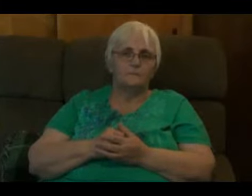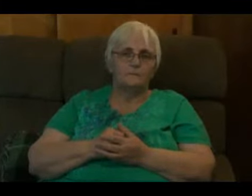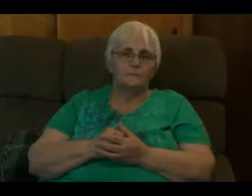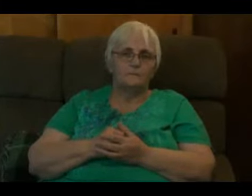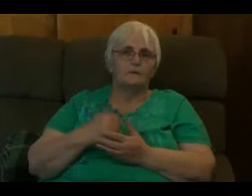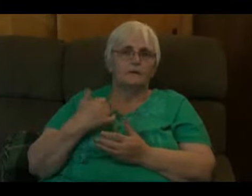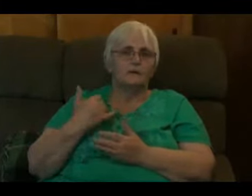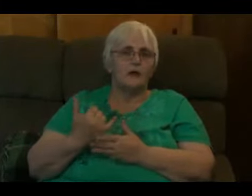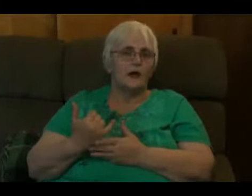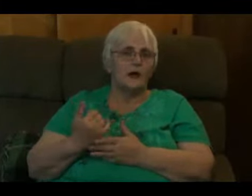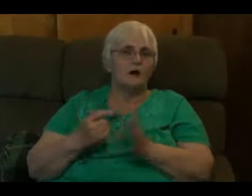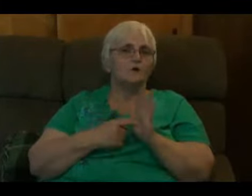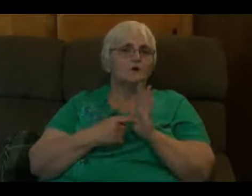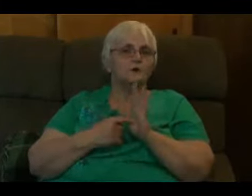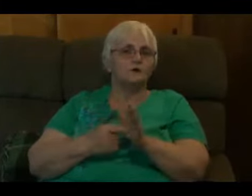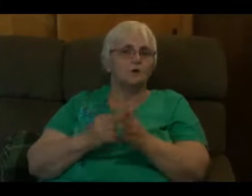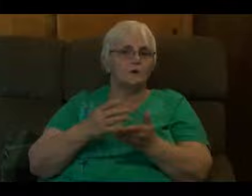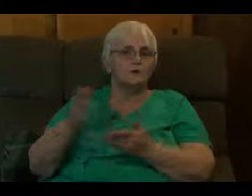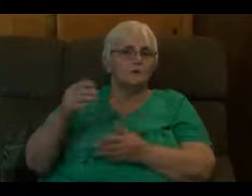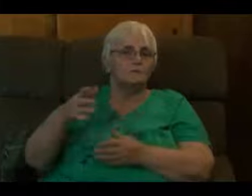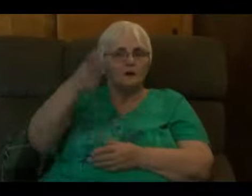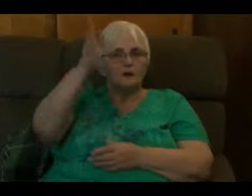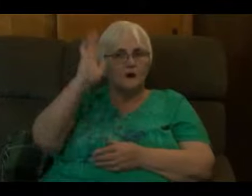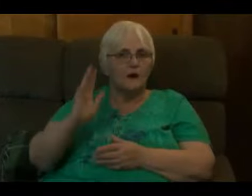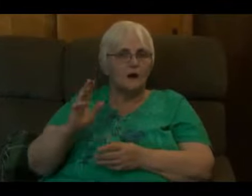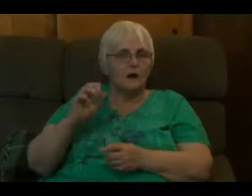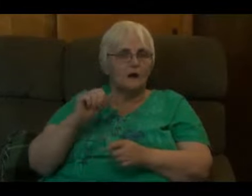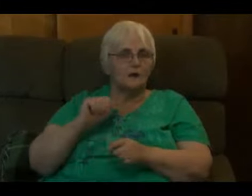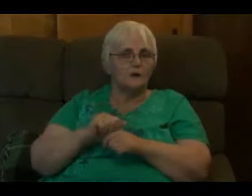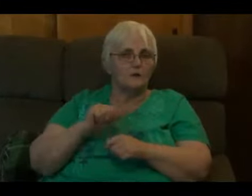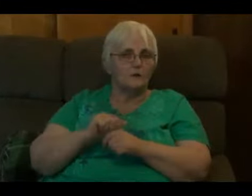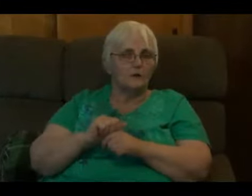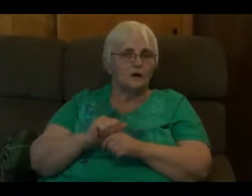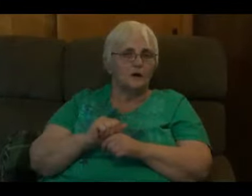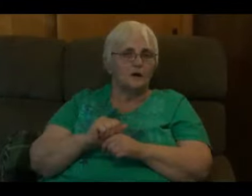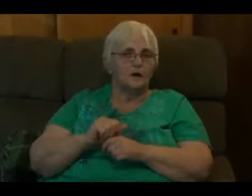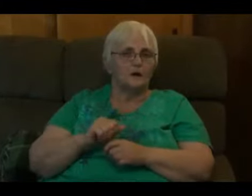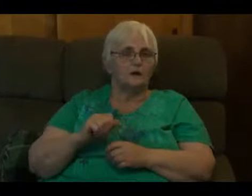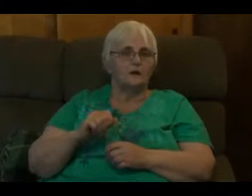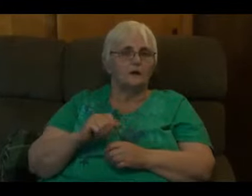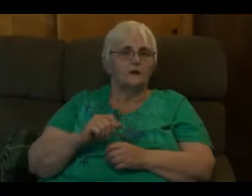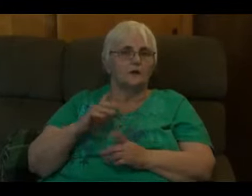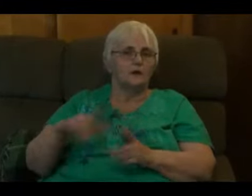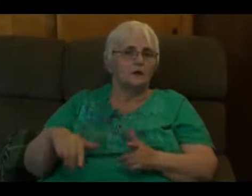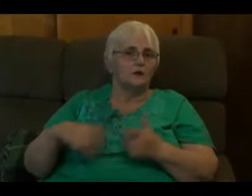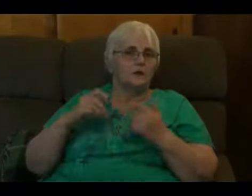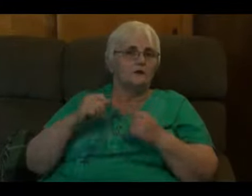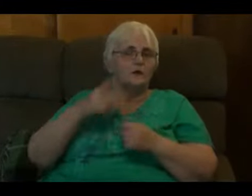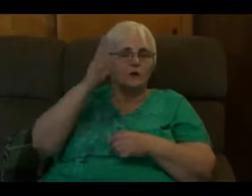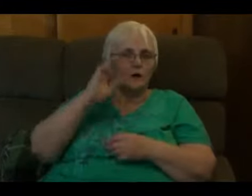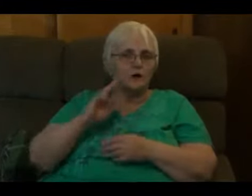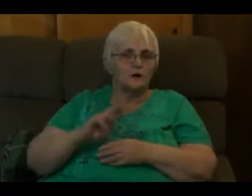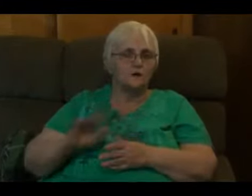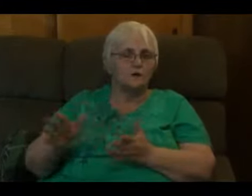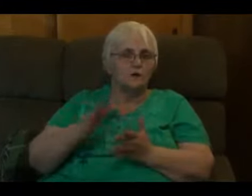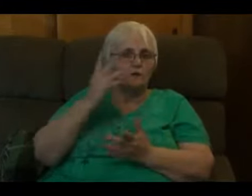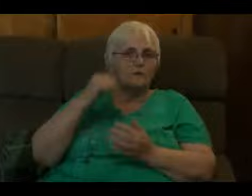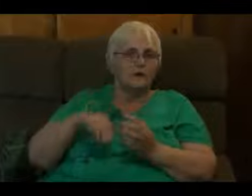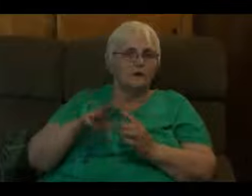Now, showing them God working in the life. When God is glorified in our lives by using who we are, it